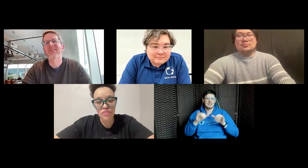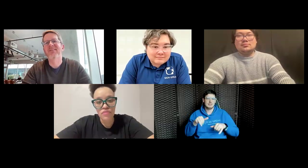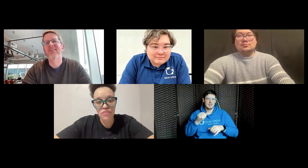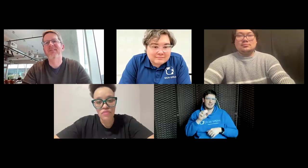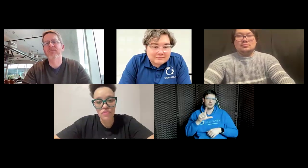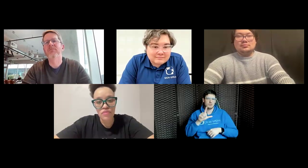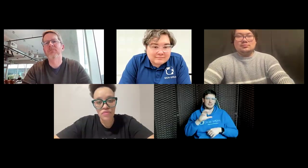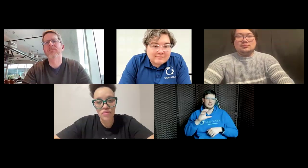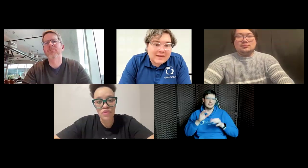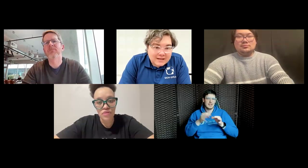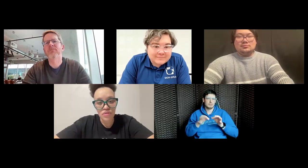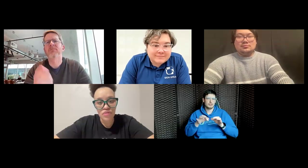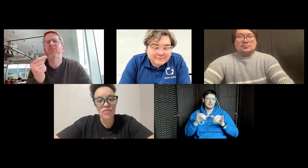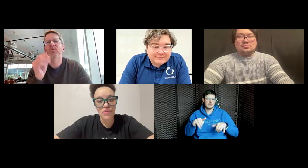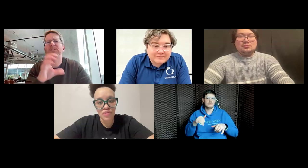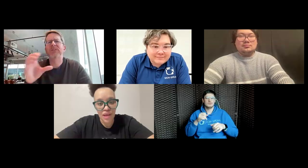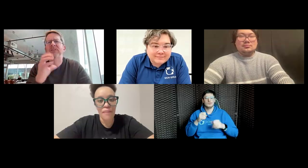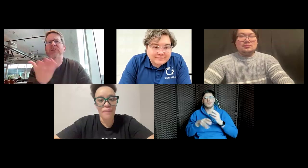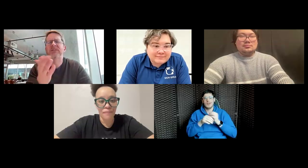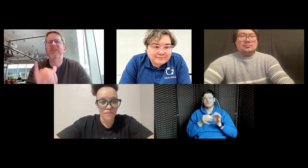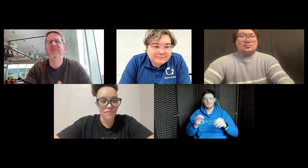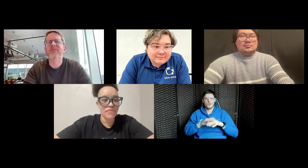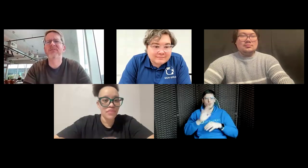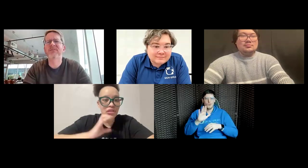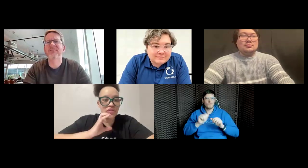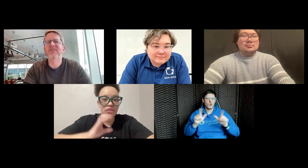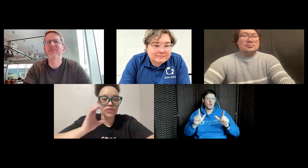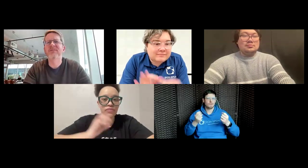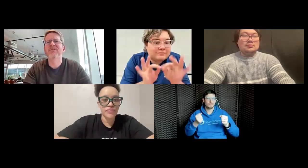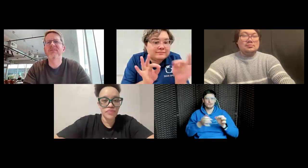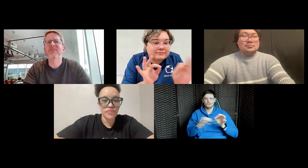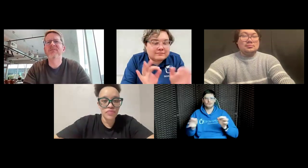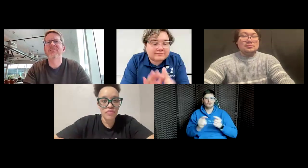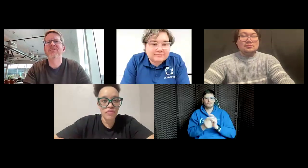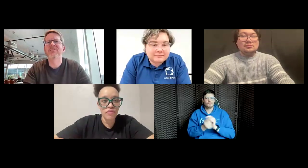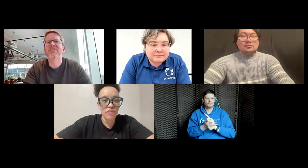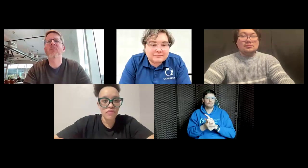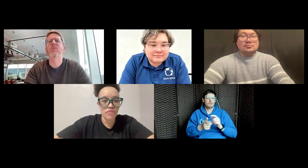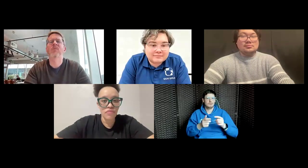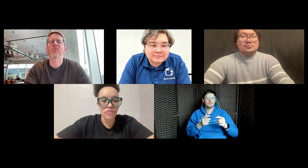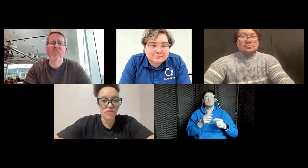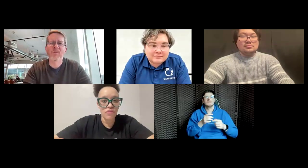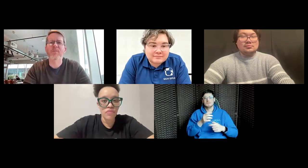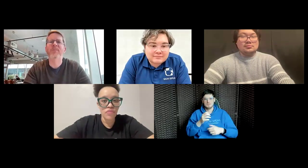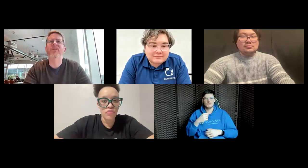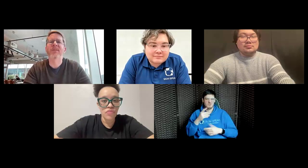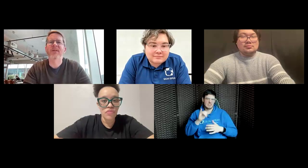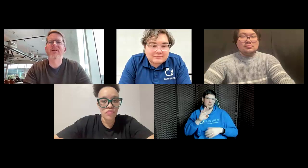that focuses on the closed captioning system, the first one that we had mentioned. And so